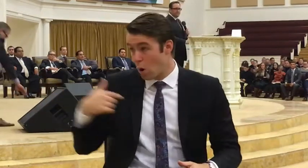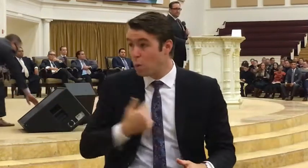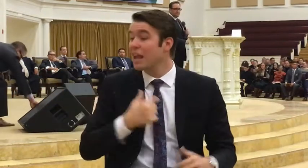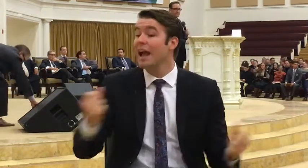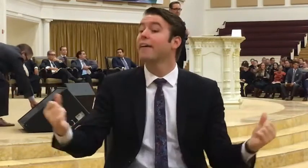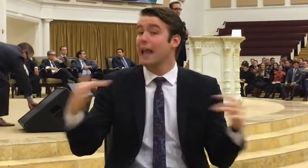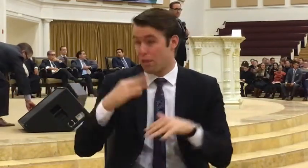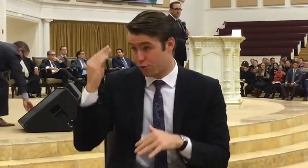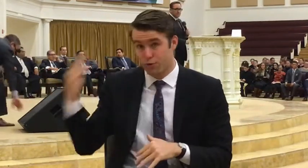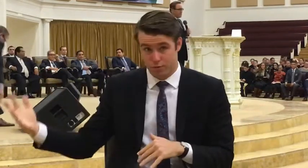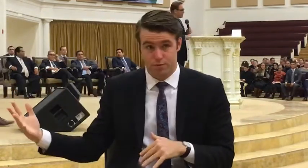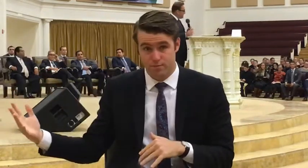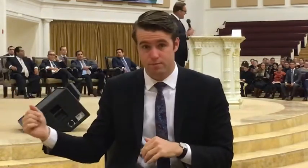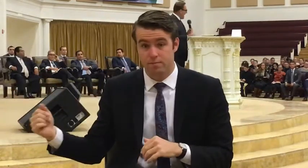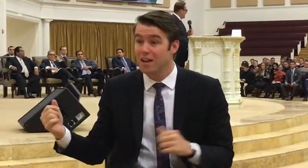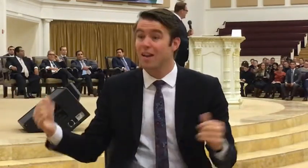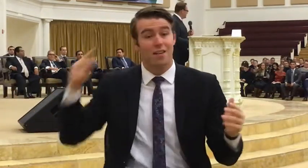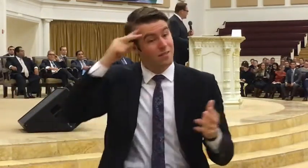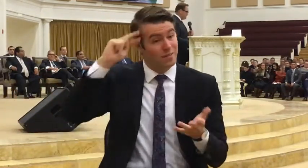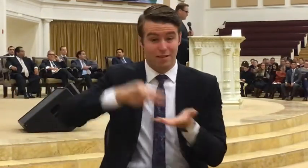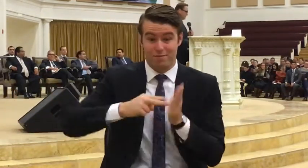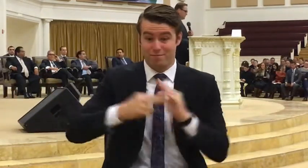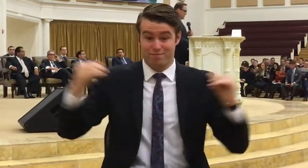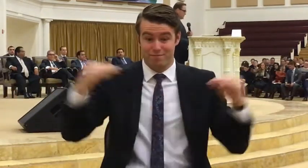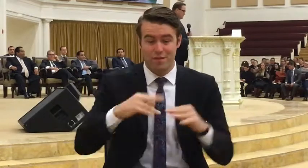gathered. To be scattered.